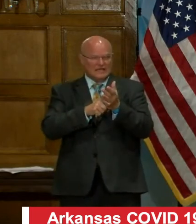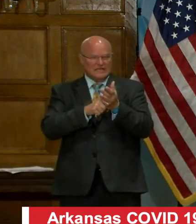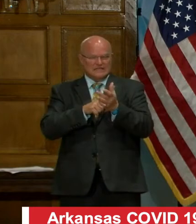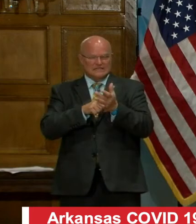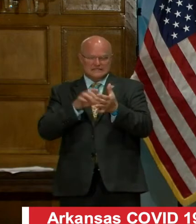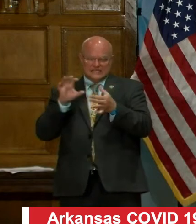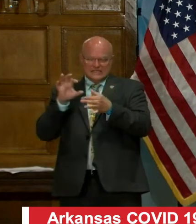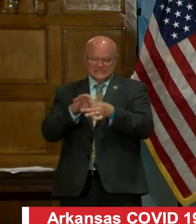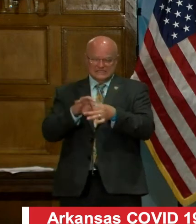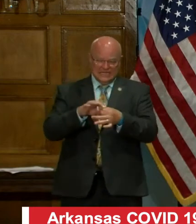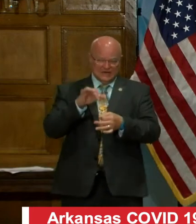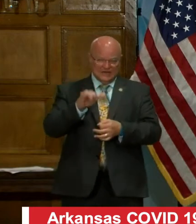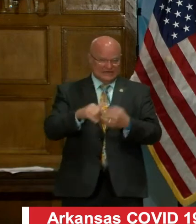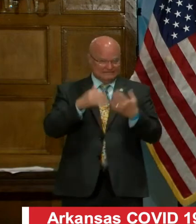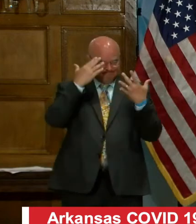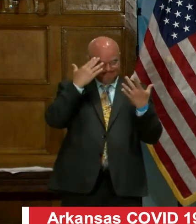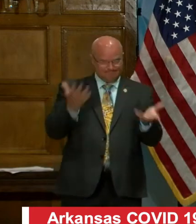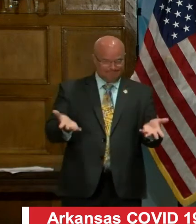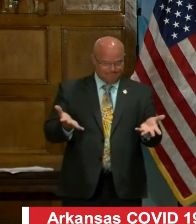to that.